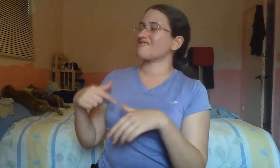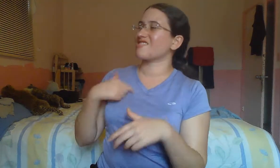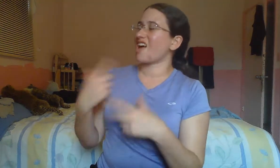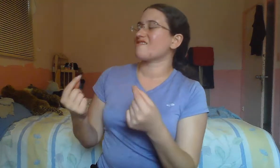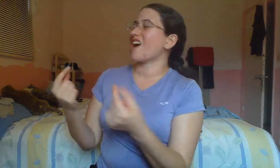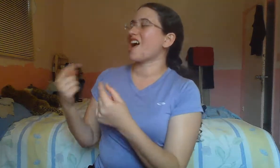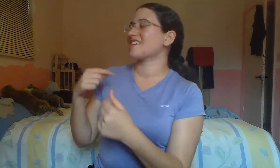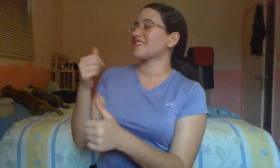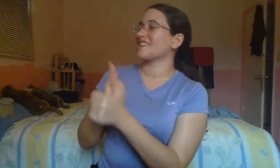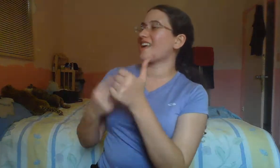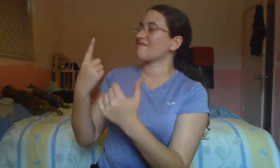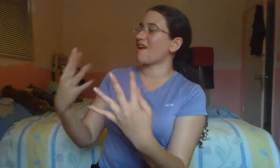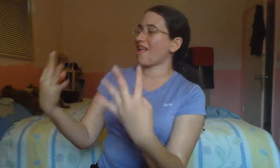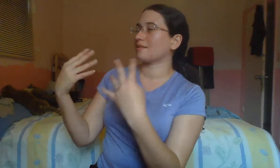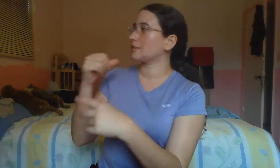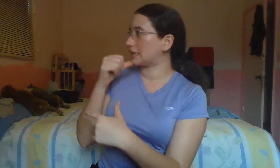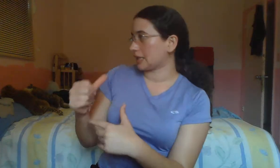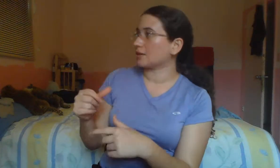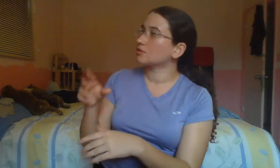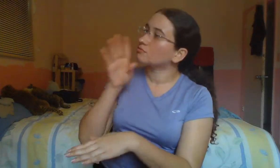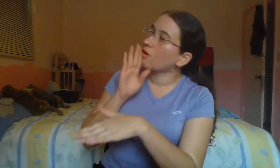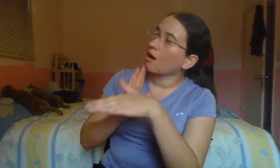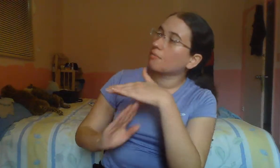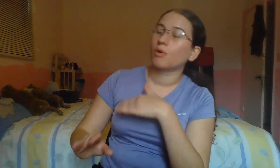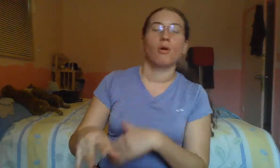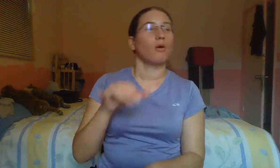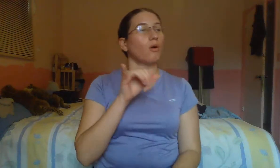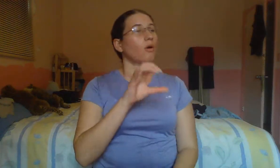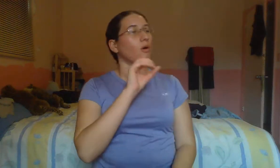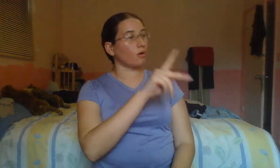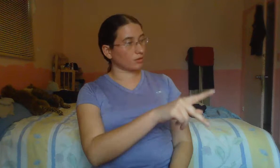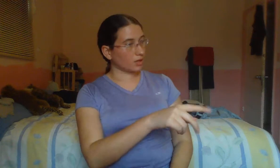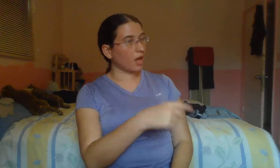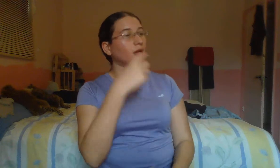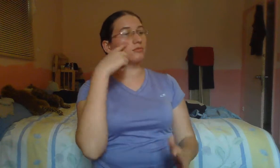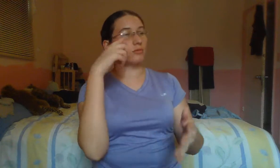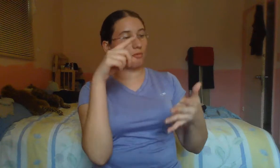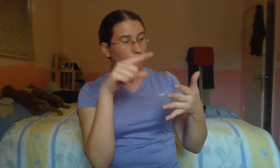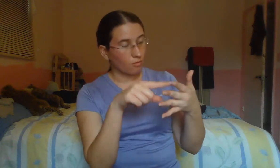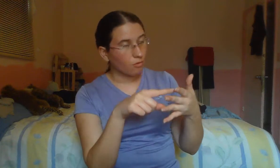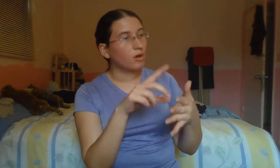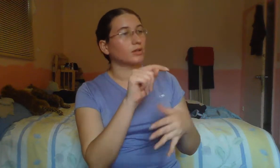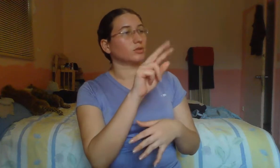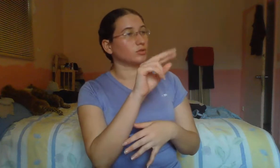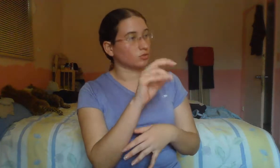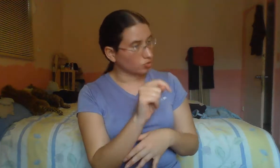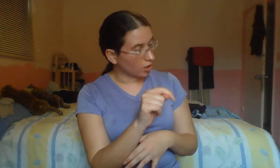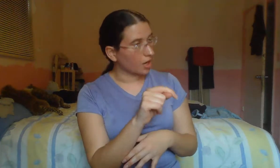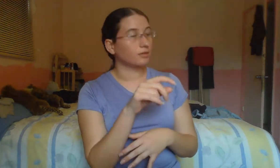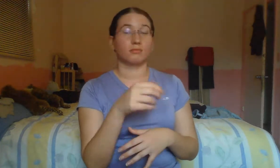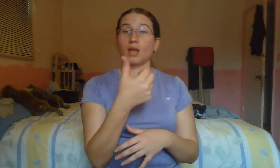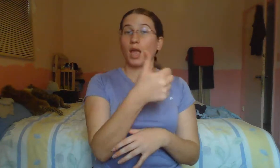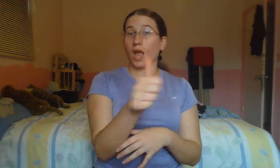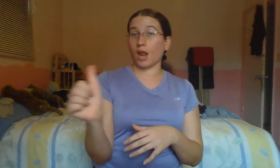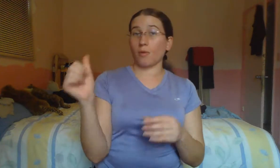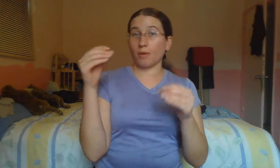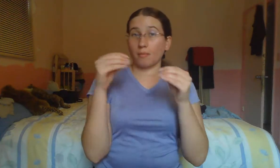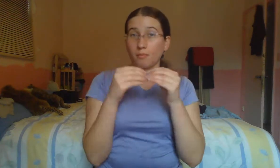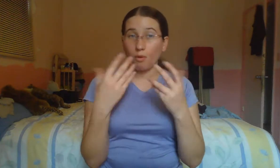that fiction piece and finding out what kind of traits he had. Did anyone else have an aha from there? I remember when we read